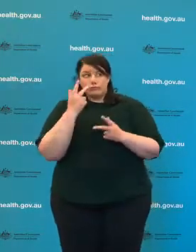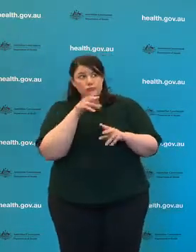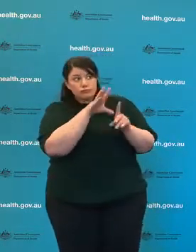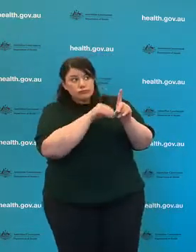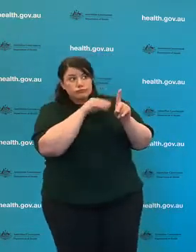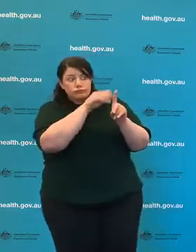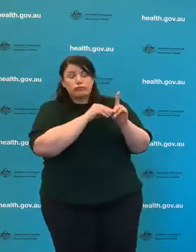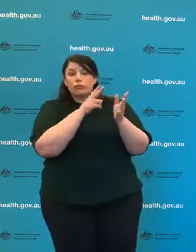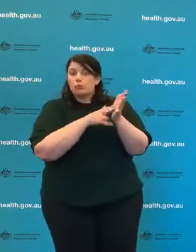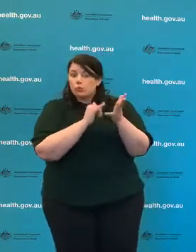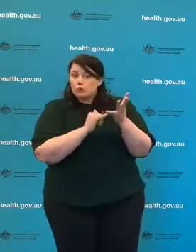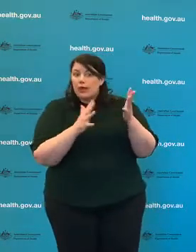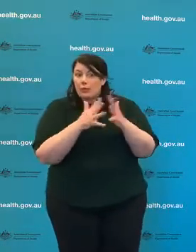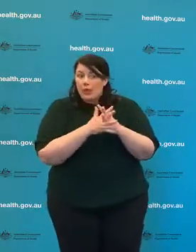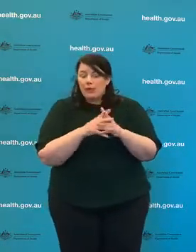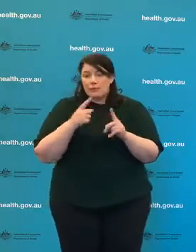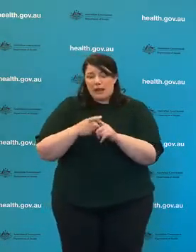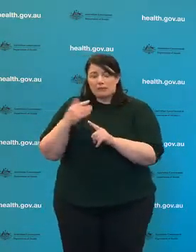their own experience,